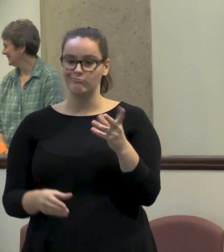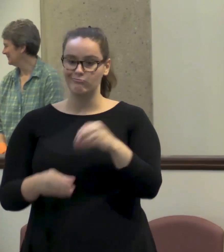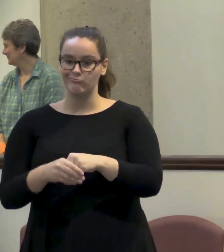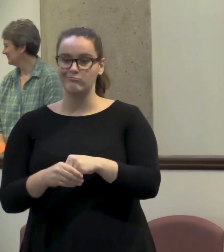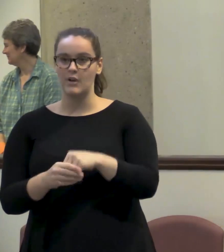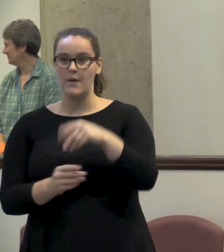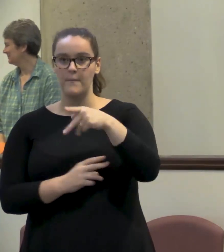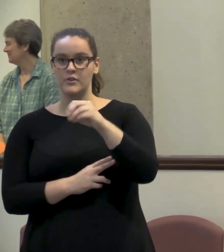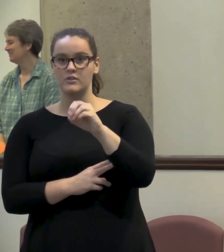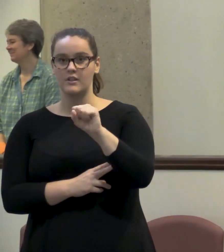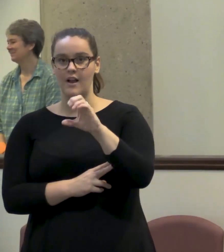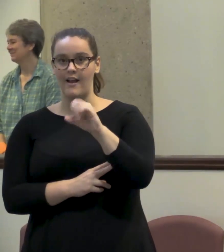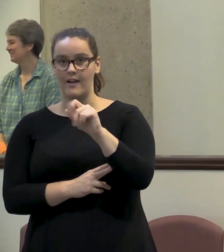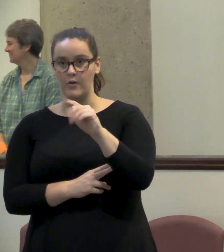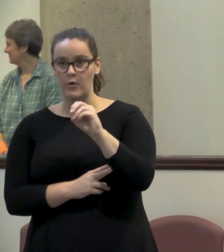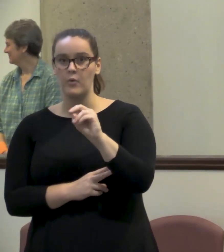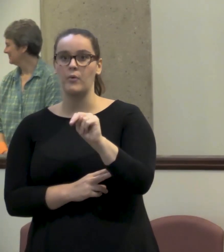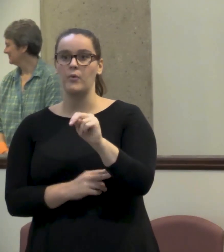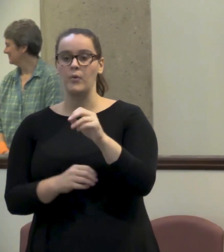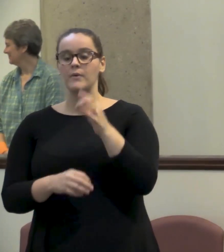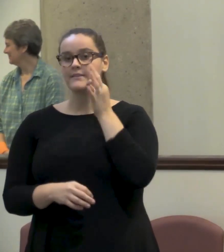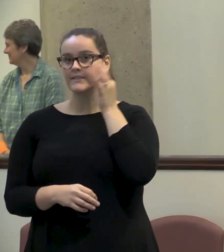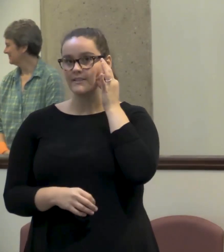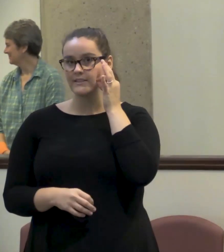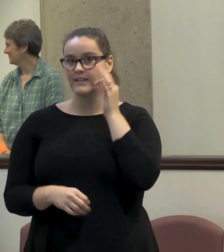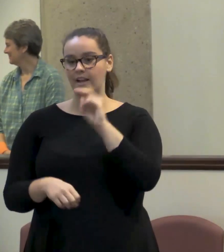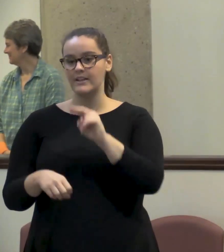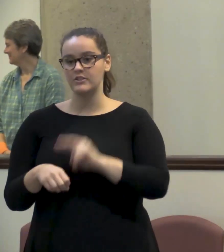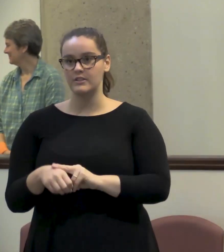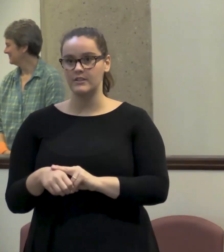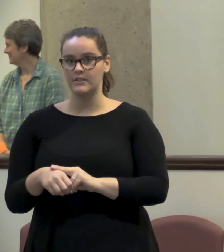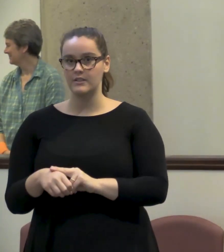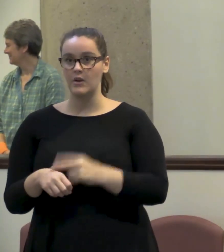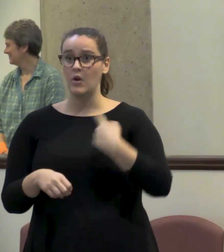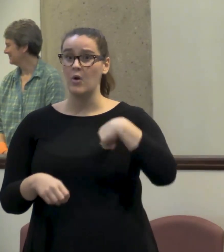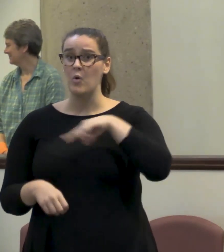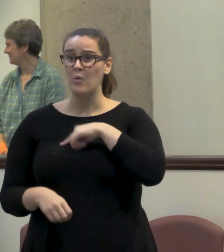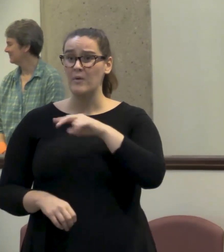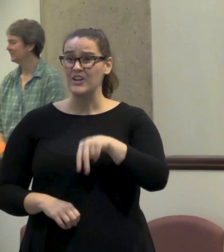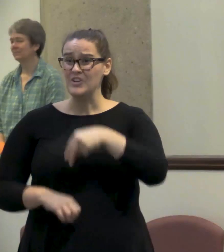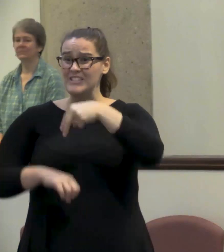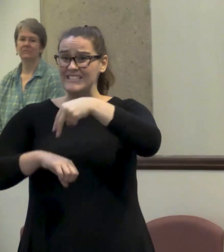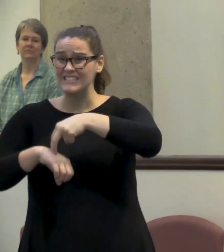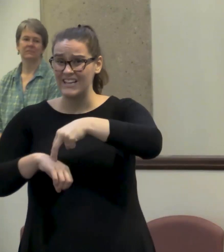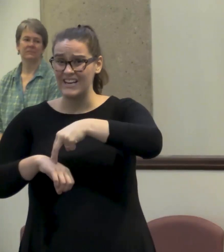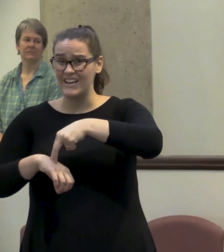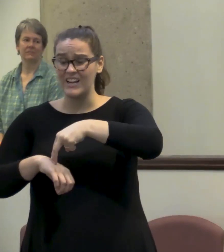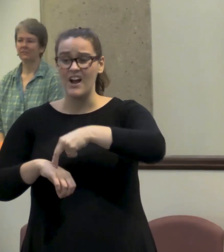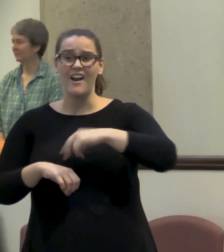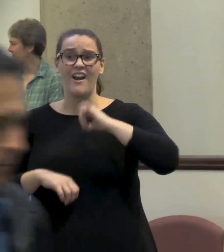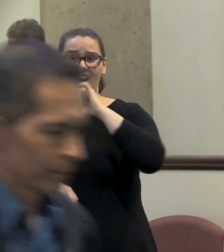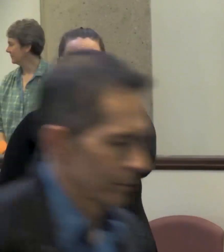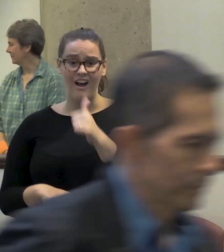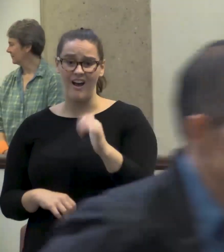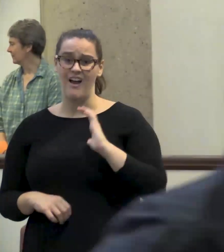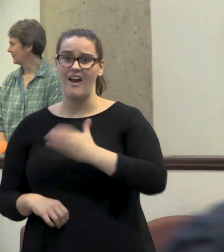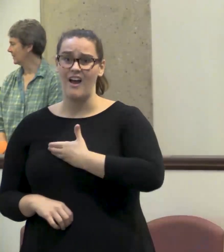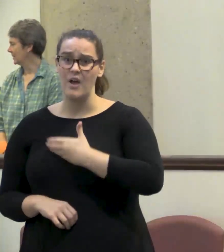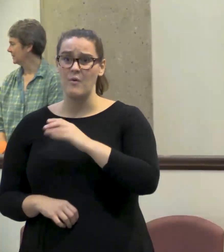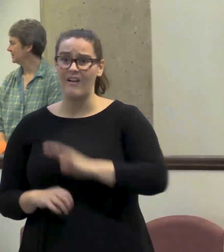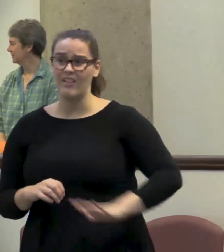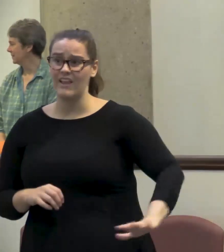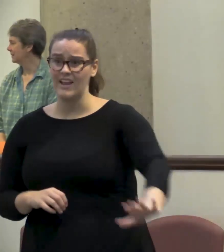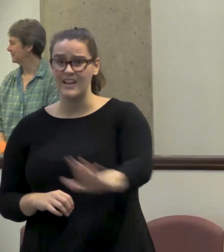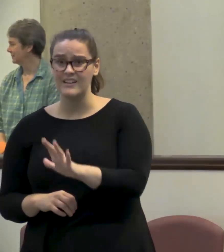one of the local tribes here. So I think it's really important for us to acknowledge that we are actually standing on land that somebody else lived on first, and that was taken from